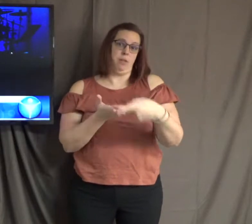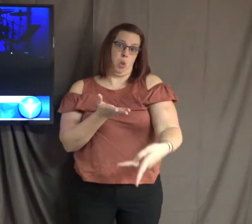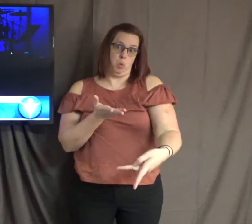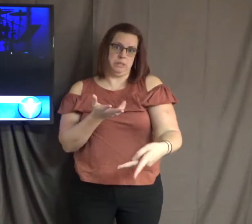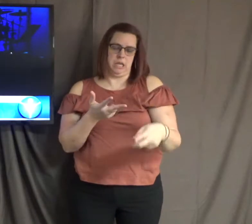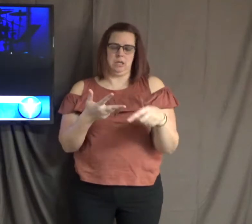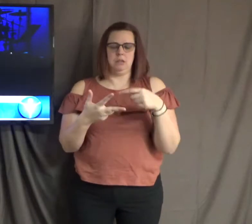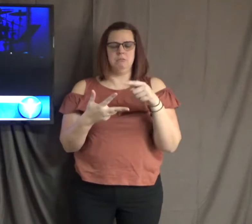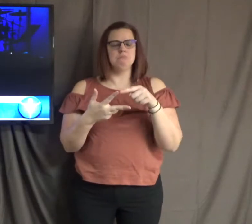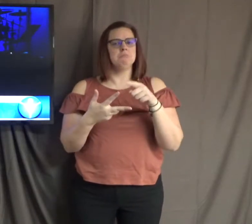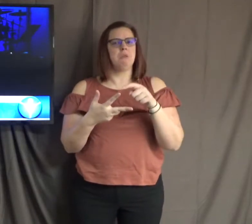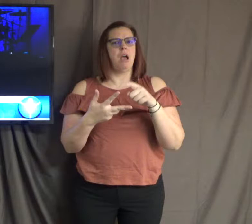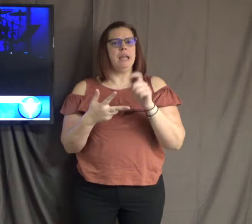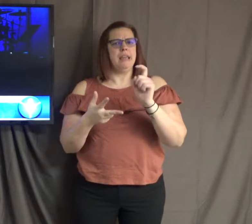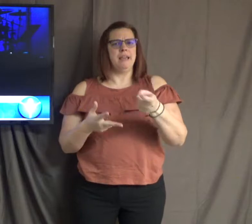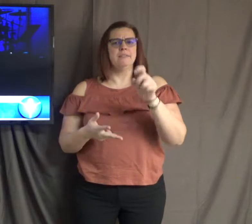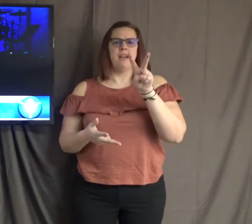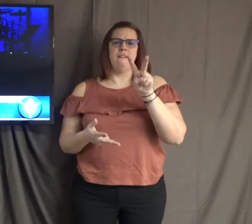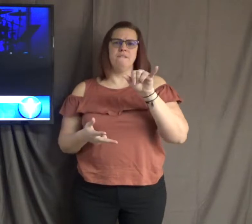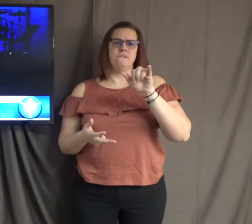virtue.